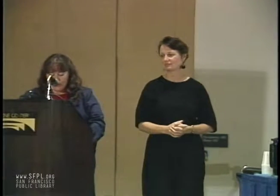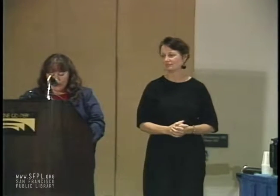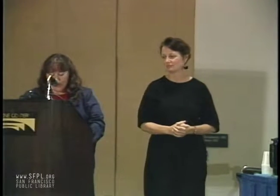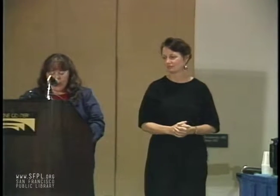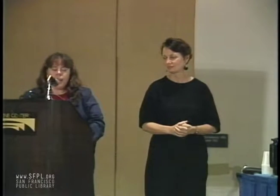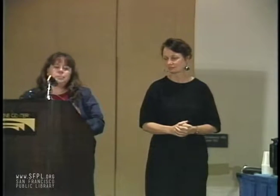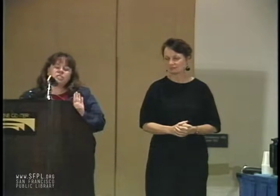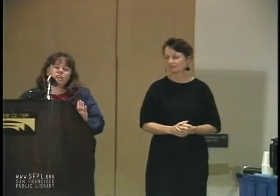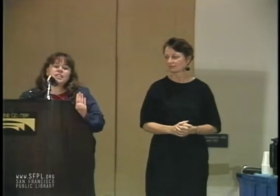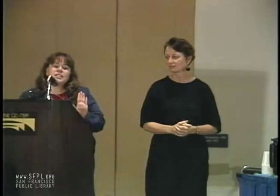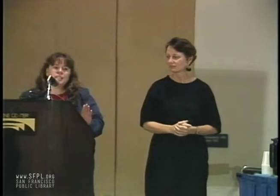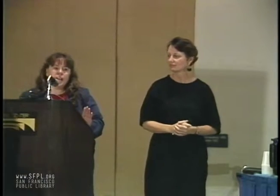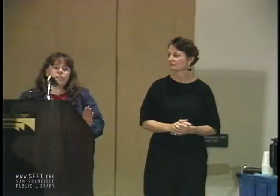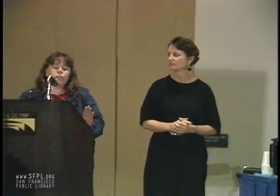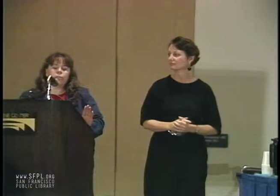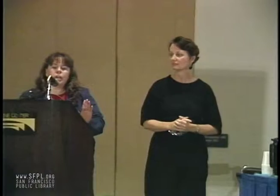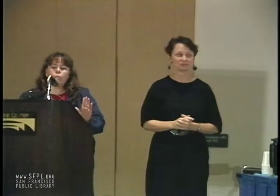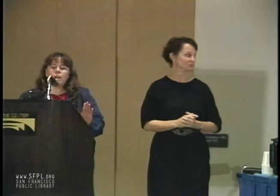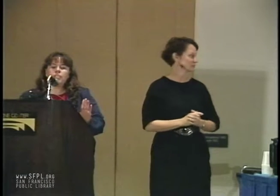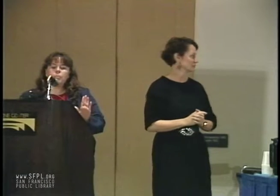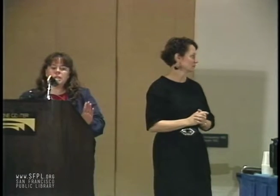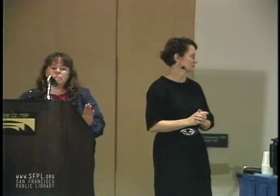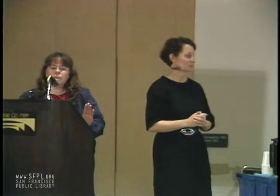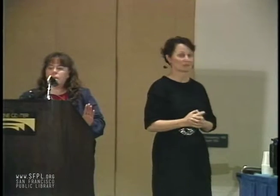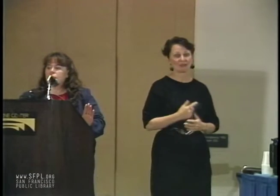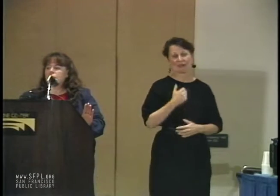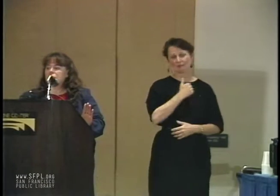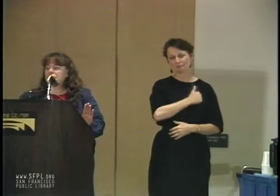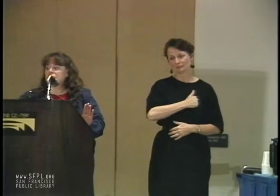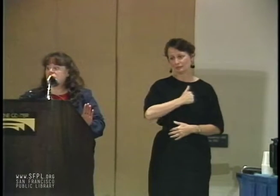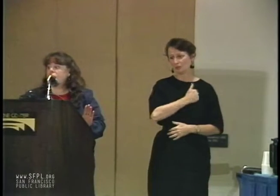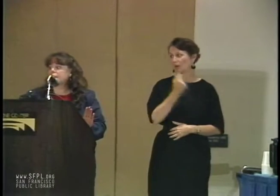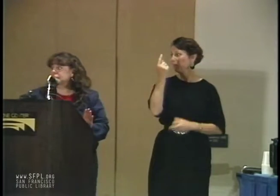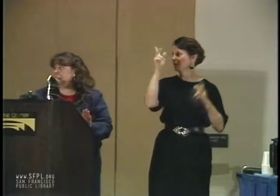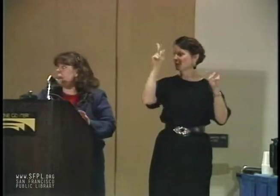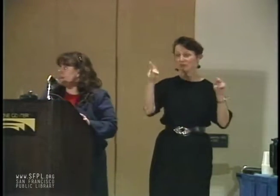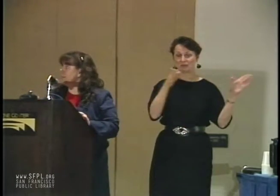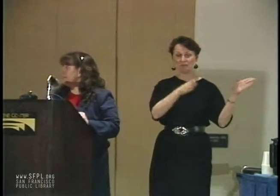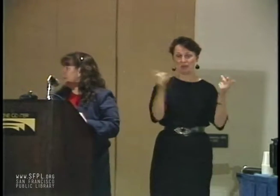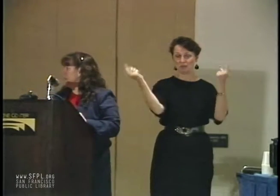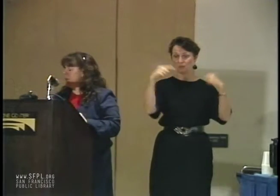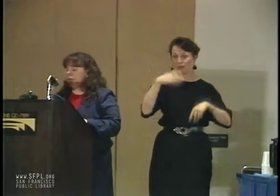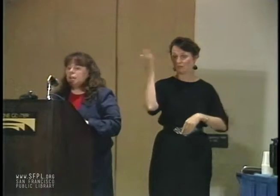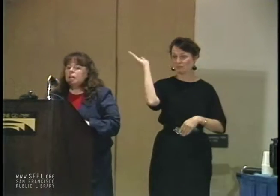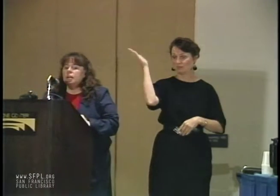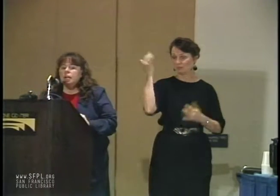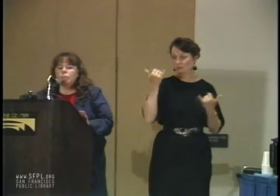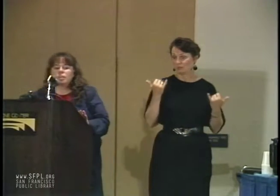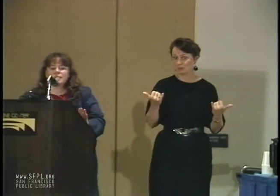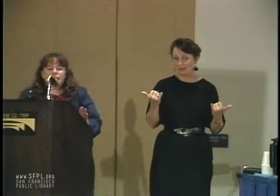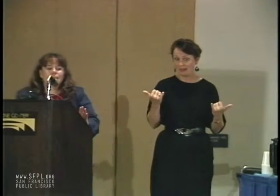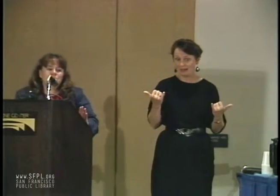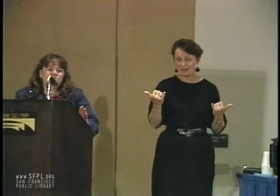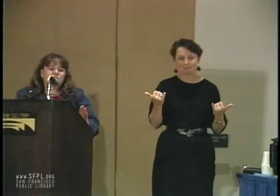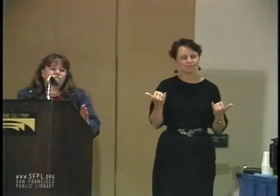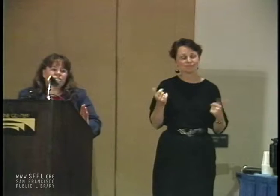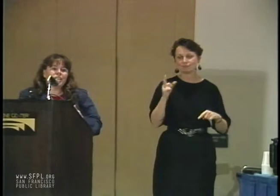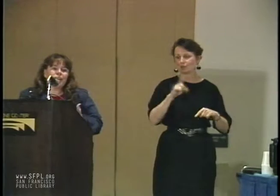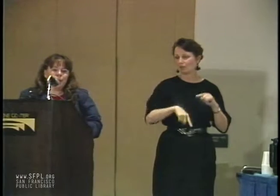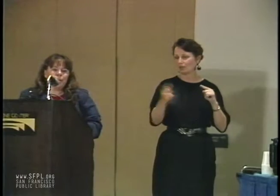Cher, I'm sorry to tell you that one of the people who was to talk today was unable to come. I